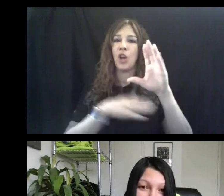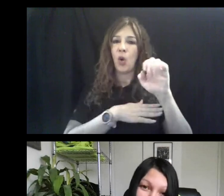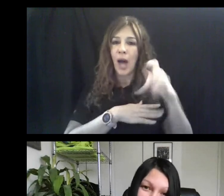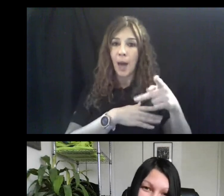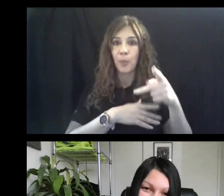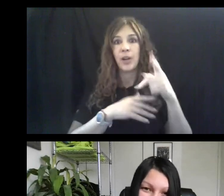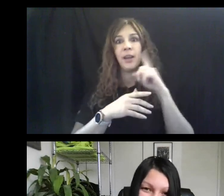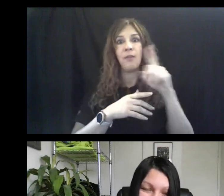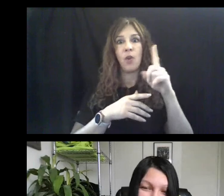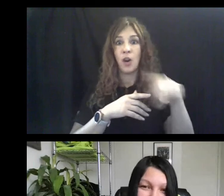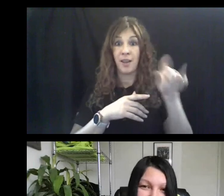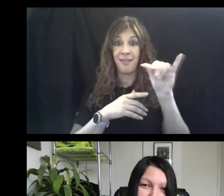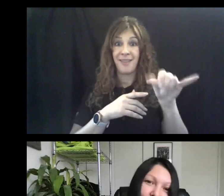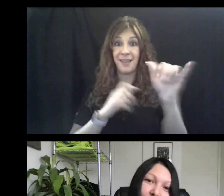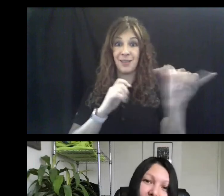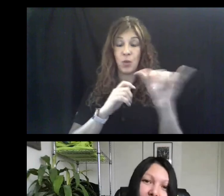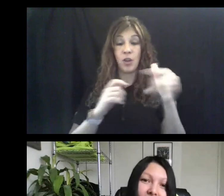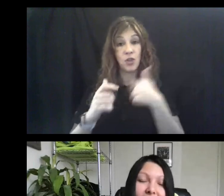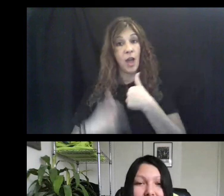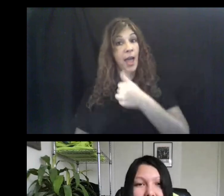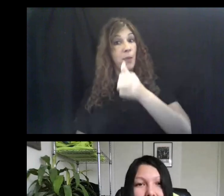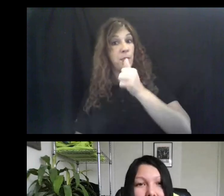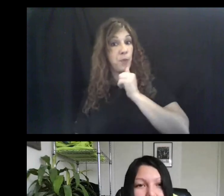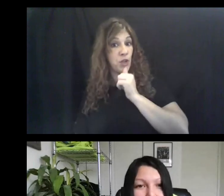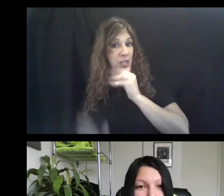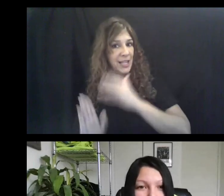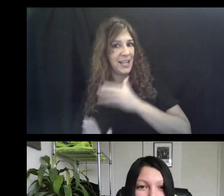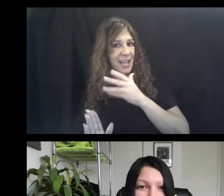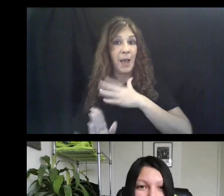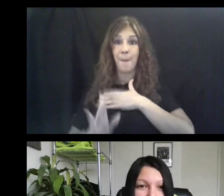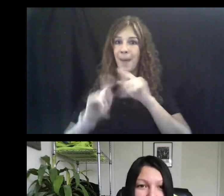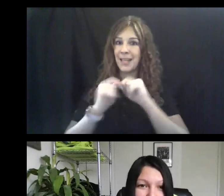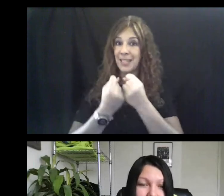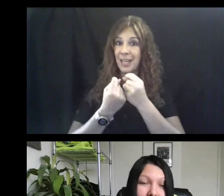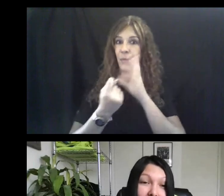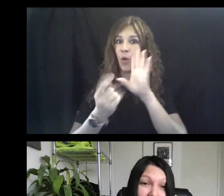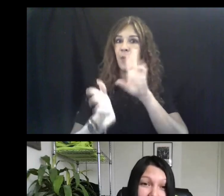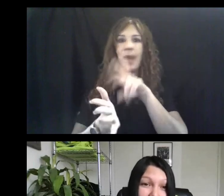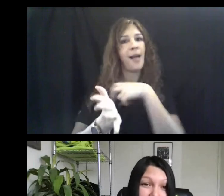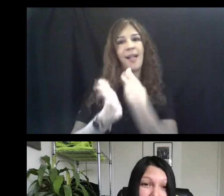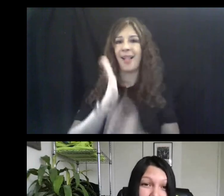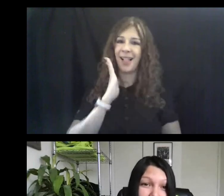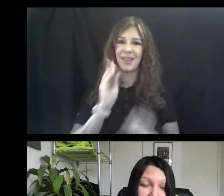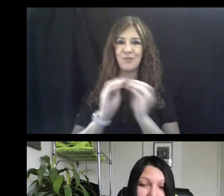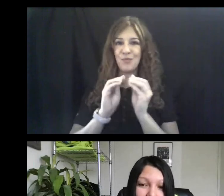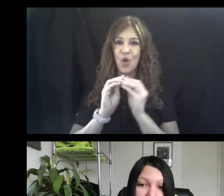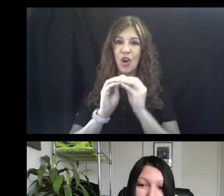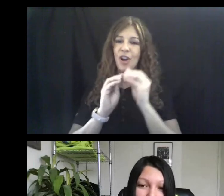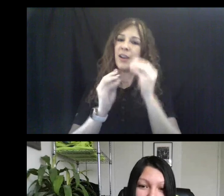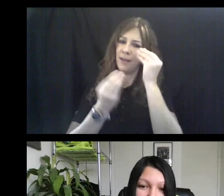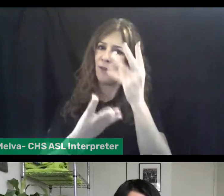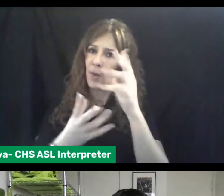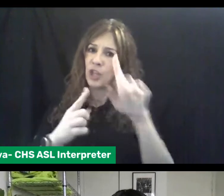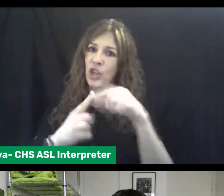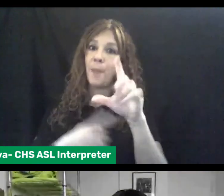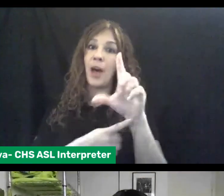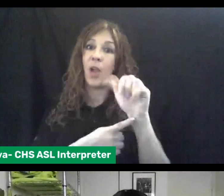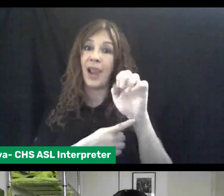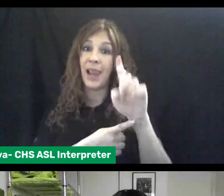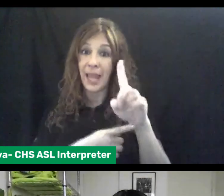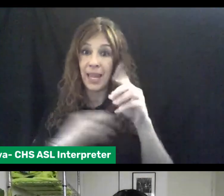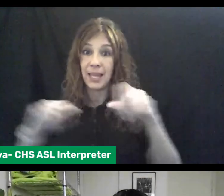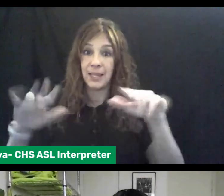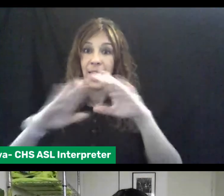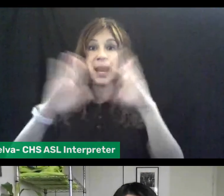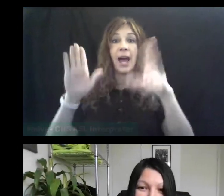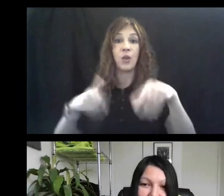will be personally, and our team will be diving a lot more into these land and housing issues in the months coming. So we'll